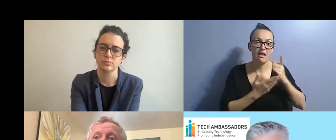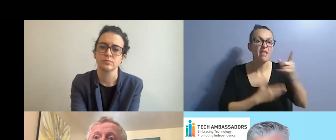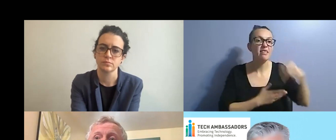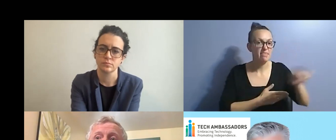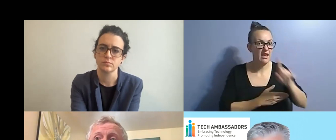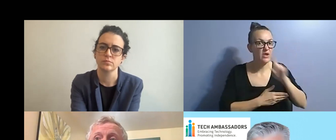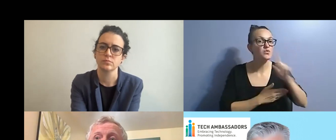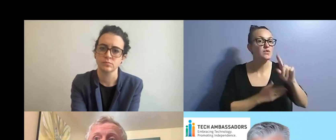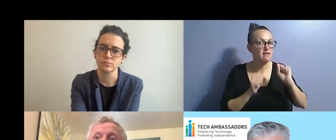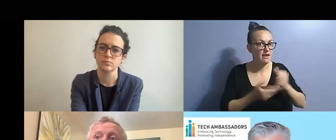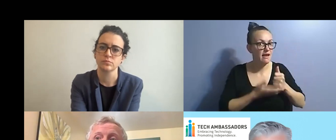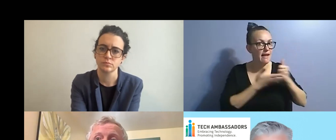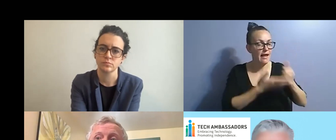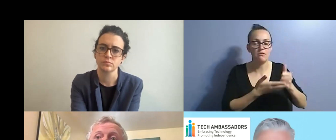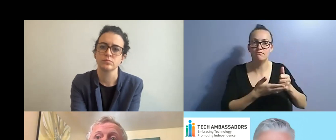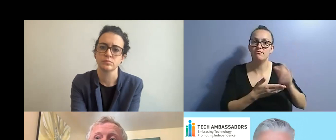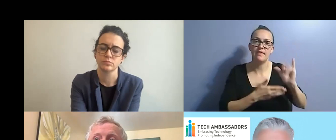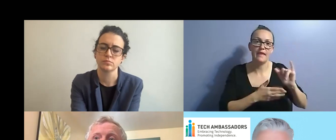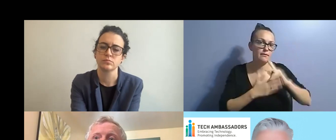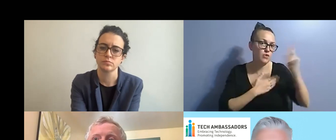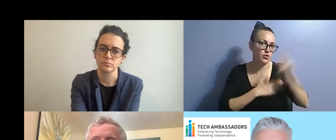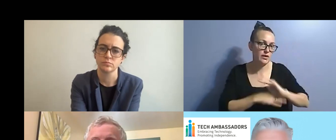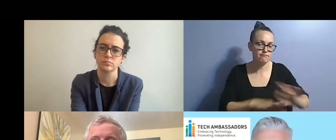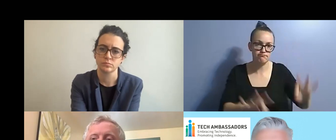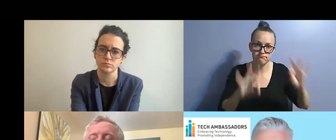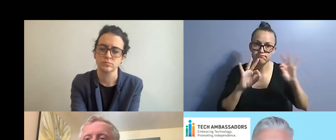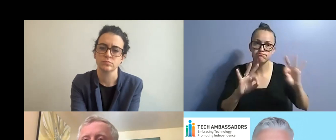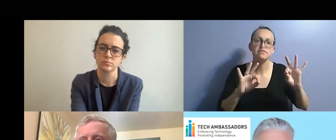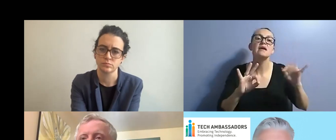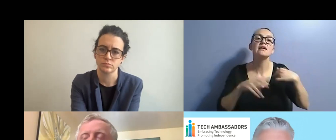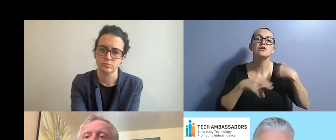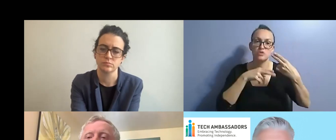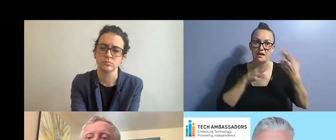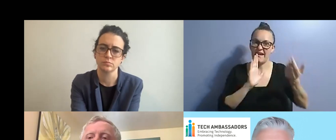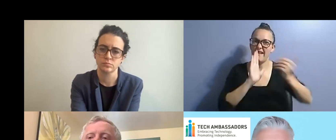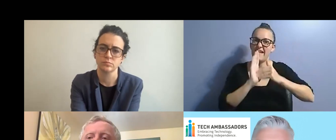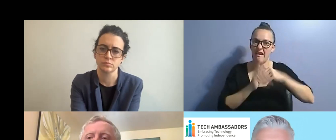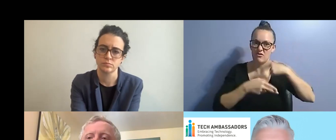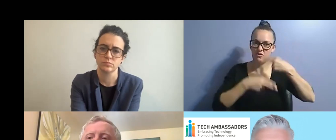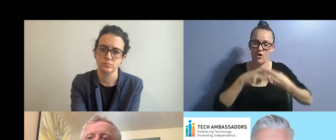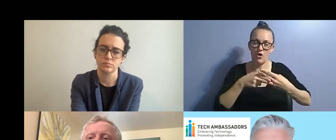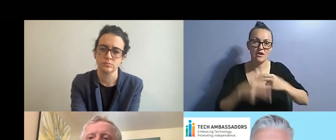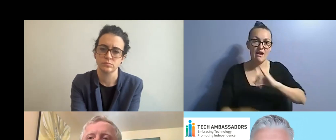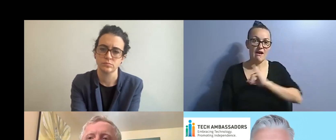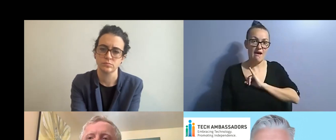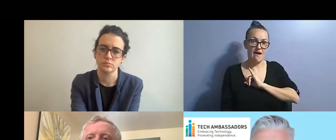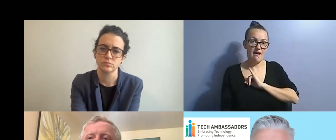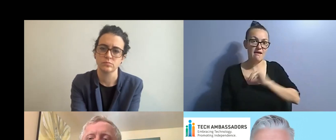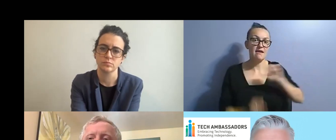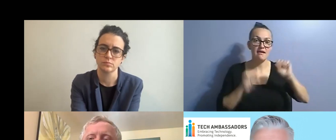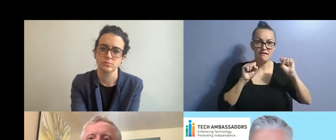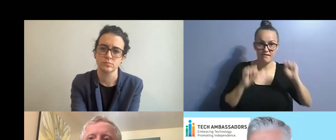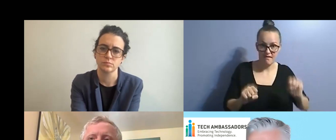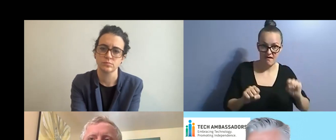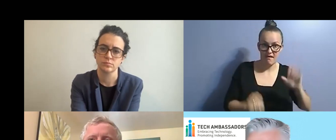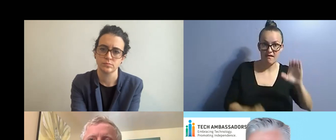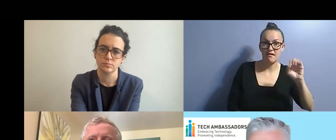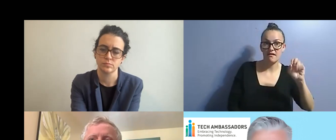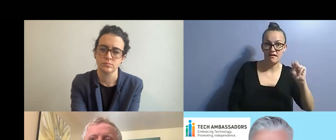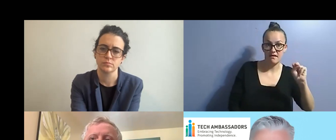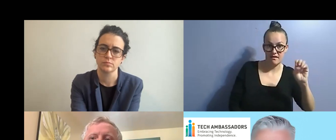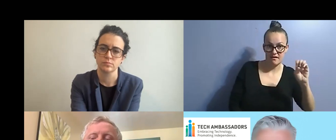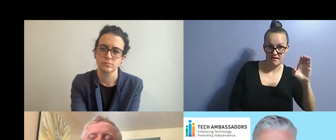that, and that's a really great program. I Can Connect. Here's something also posted by another one of our